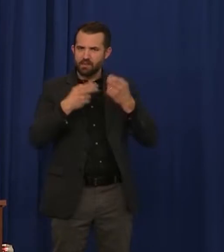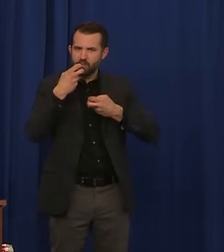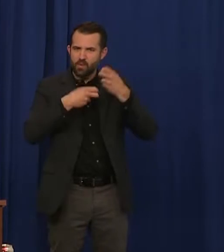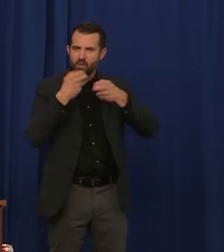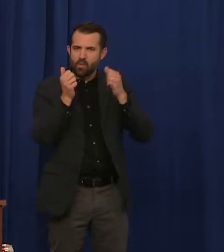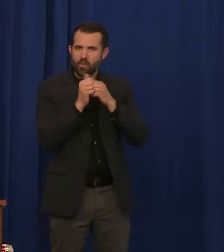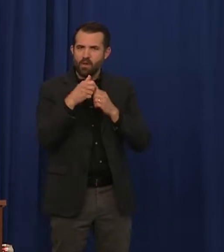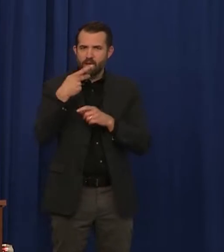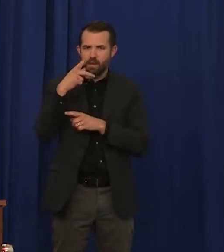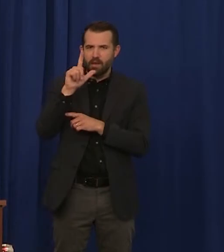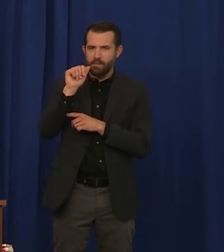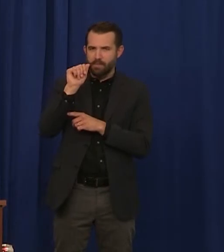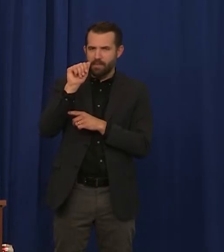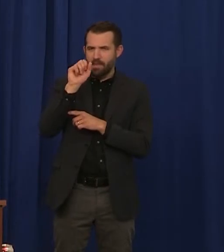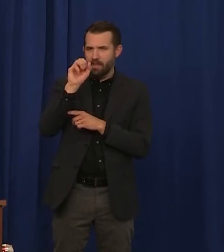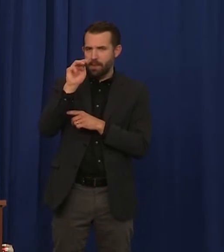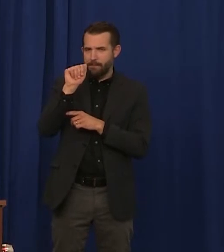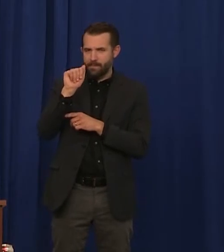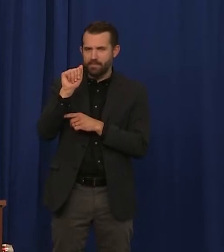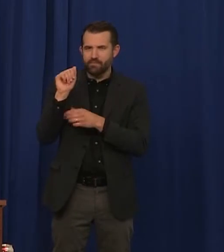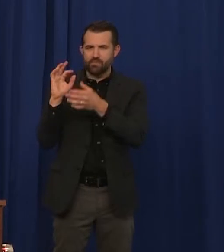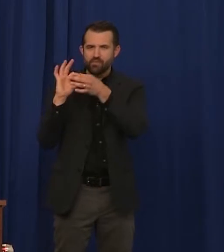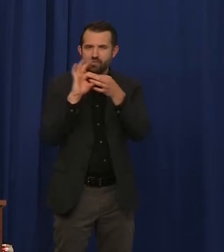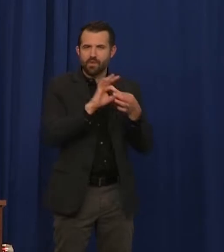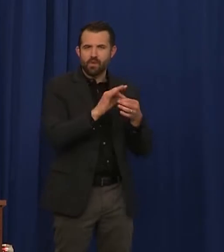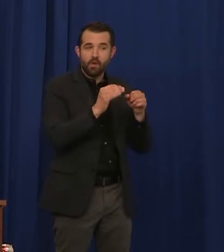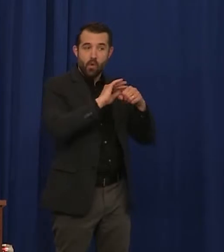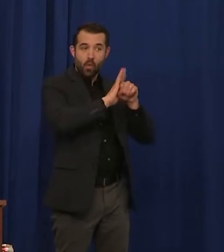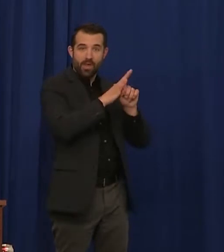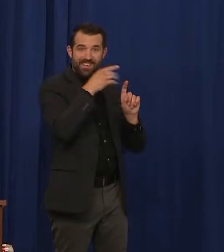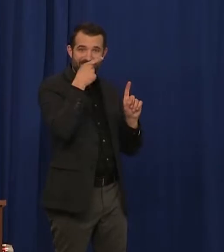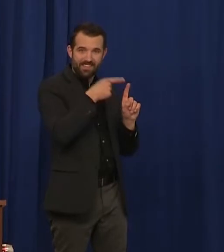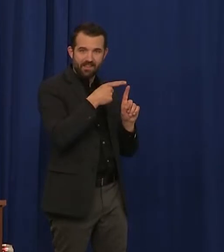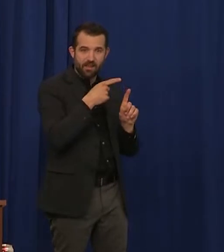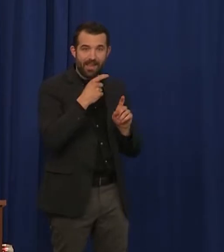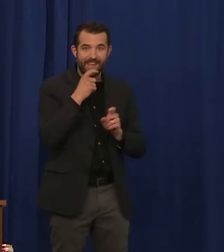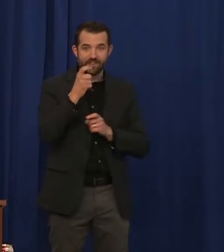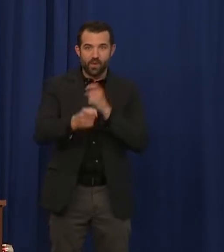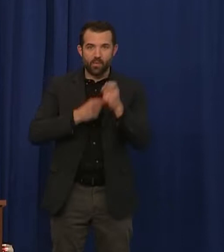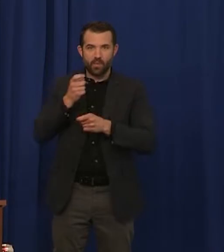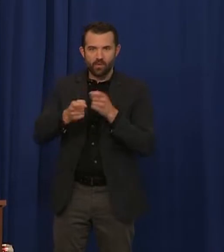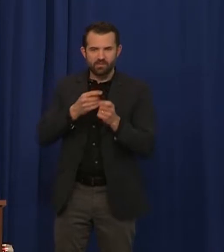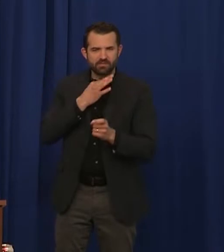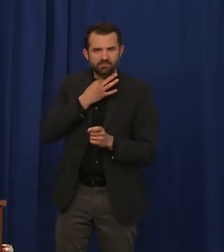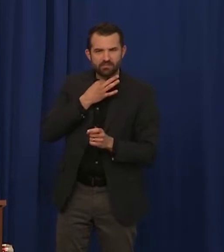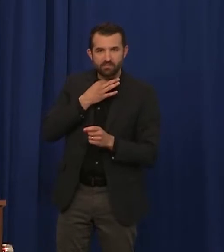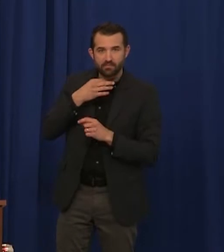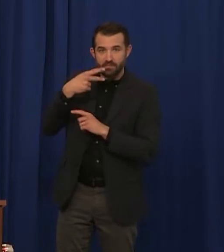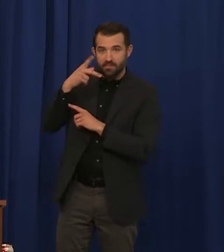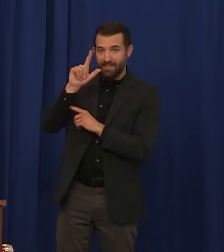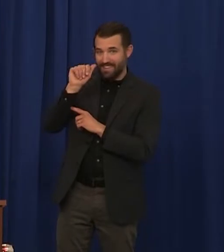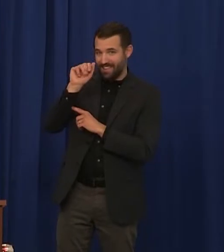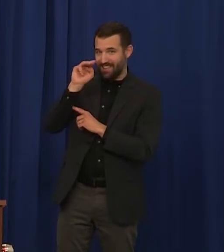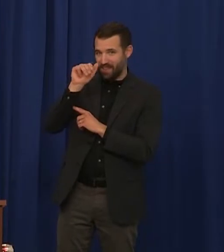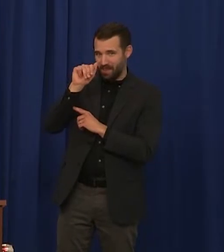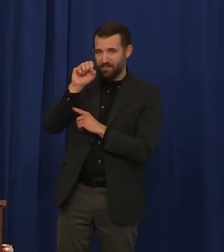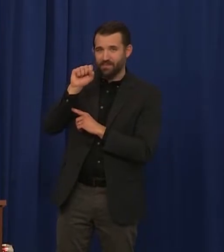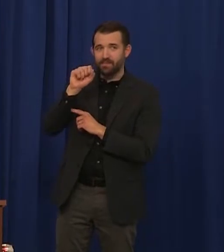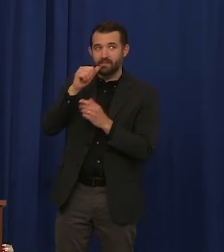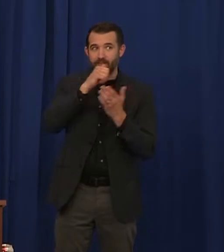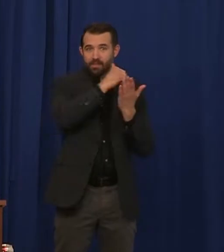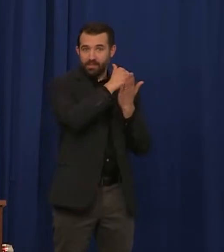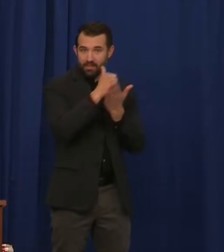maybe speak to its efficacy and whether or not plasma donations are needed to help COVID patients? And